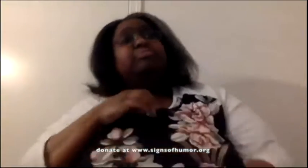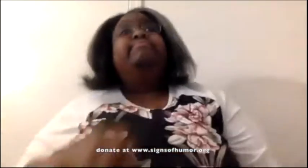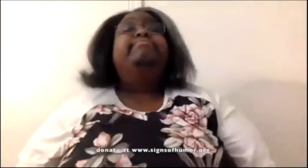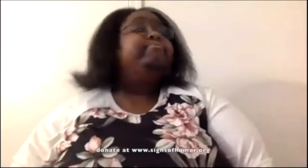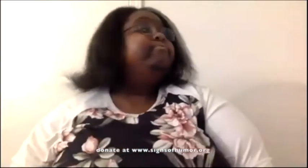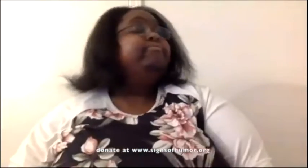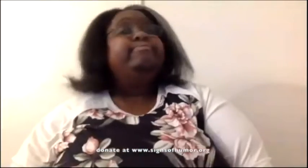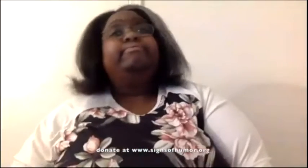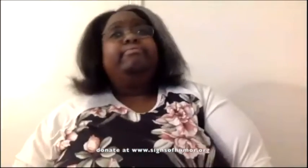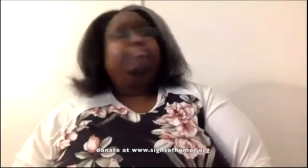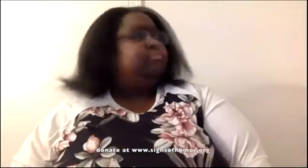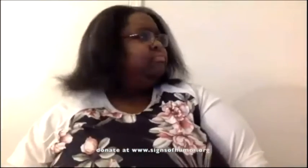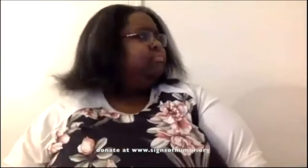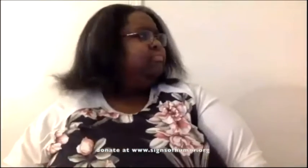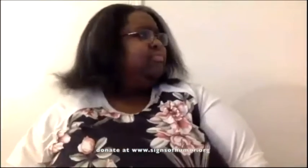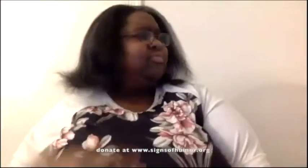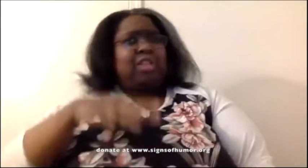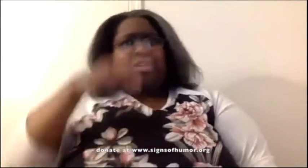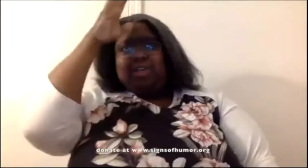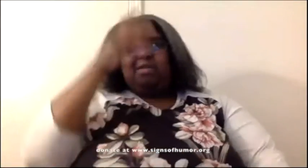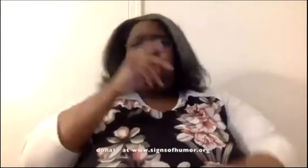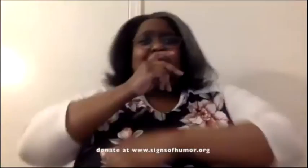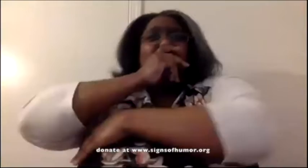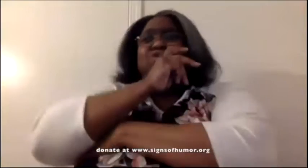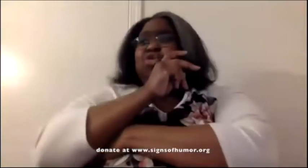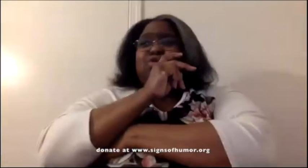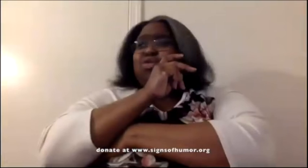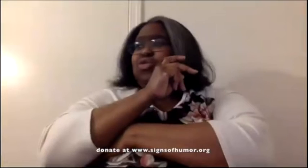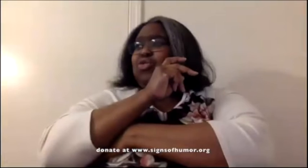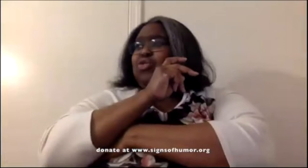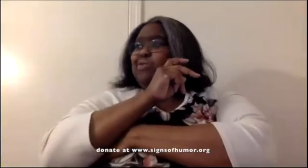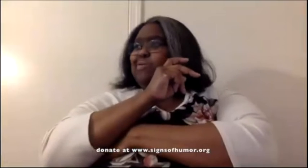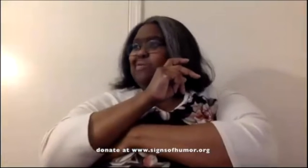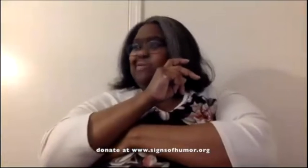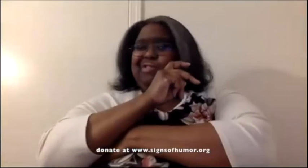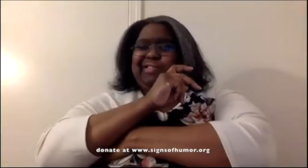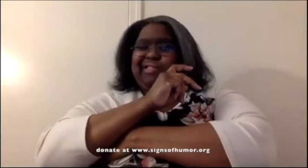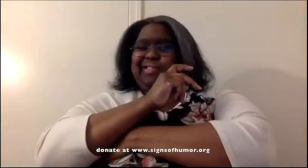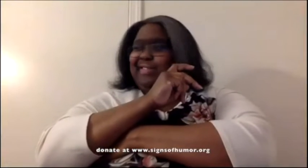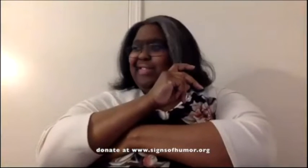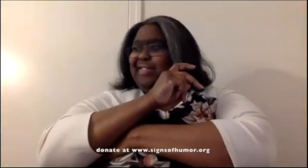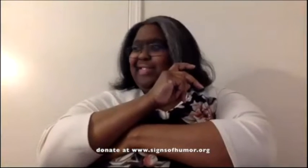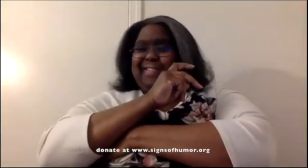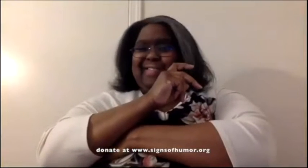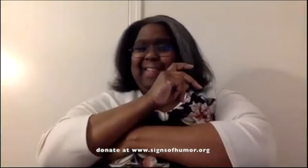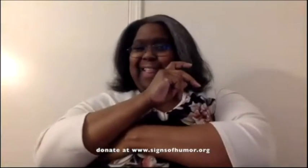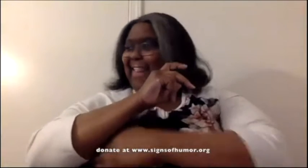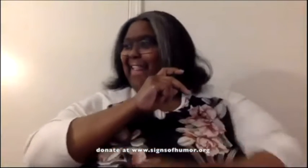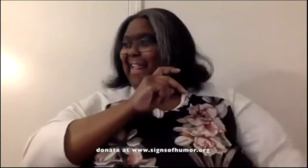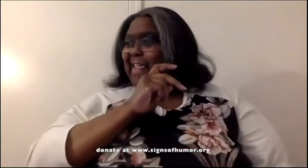was a smoker. And everybody would just be watching the neighborhood, seeing what's going on. And one time I saw my dad kind